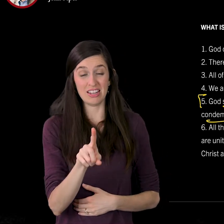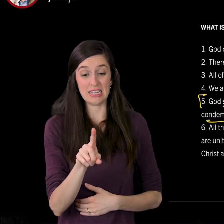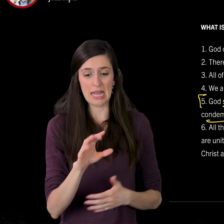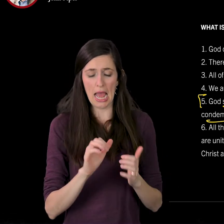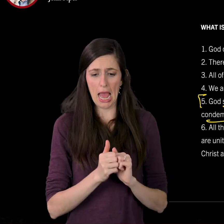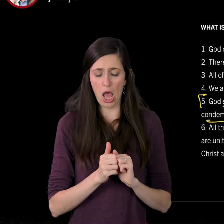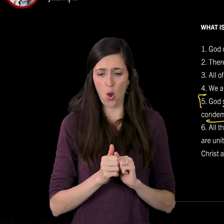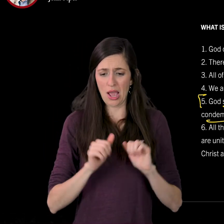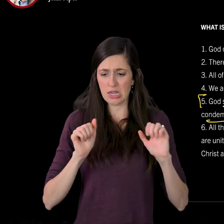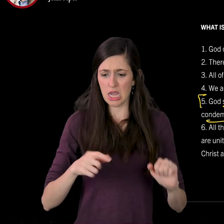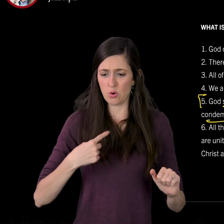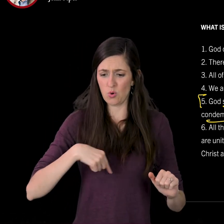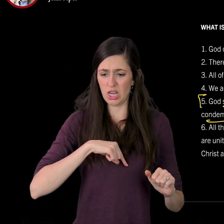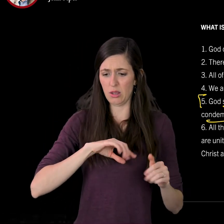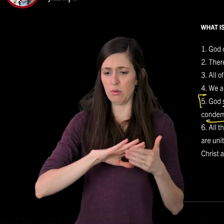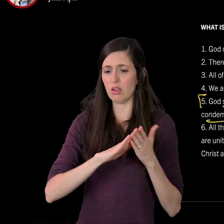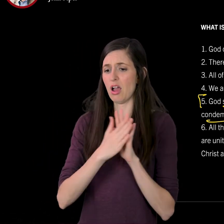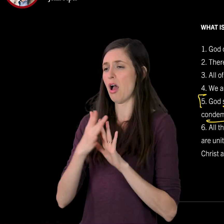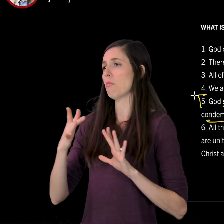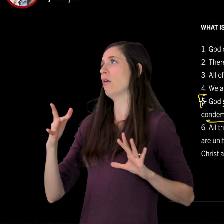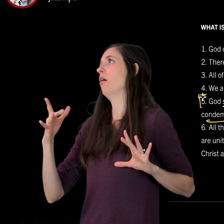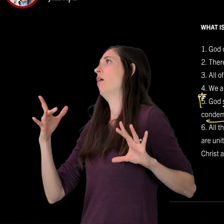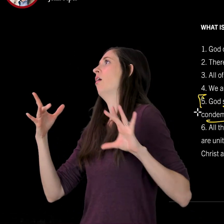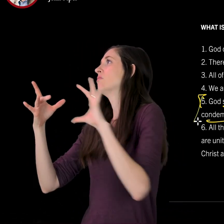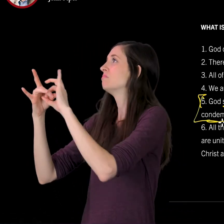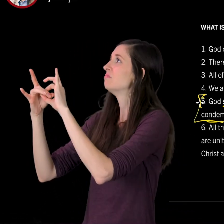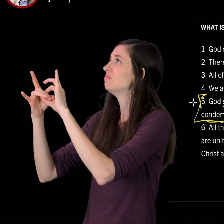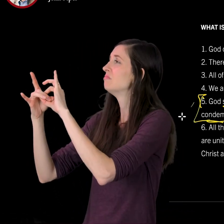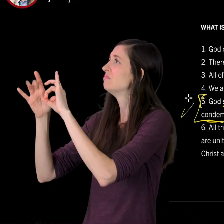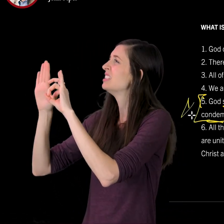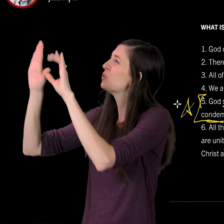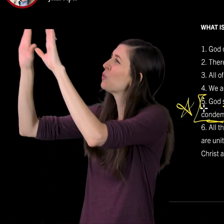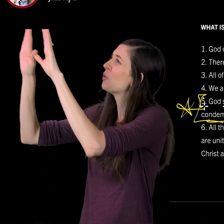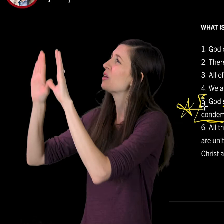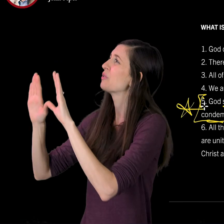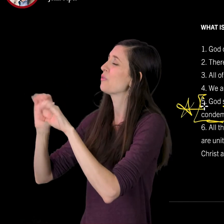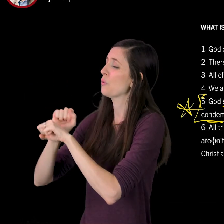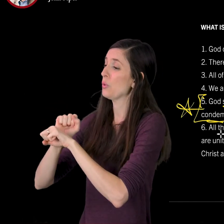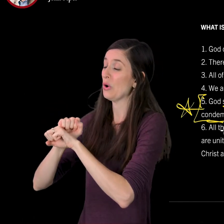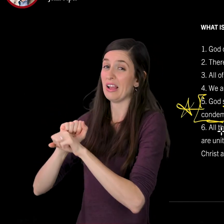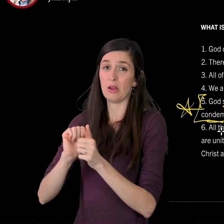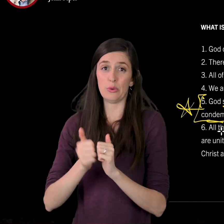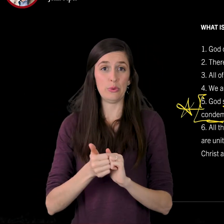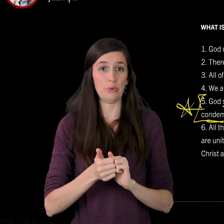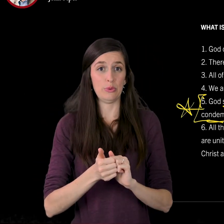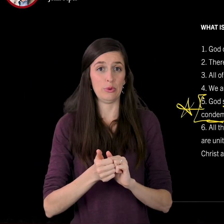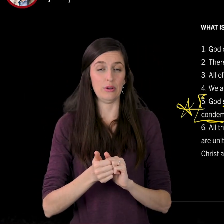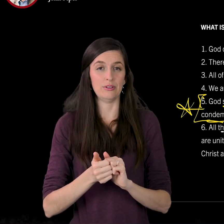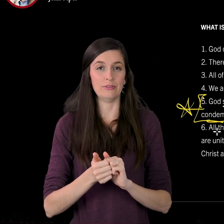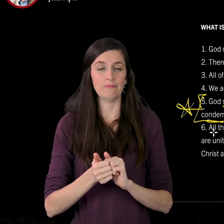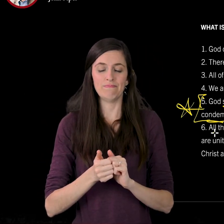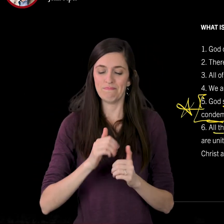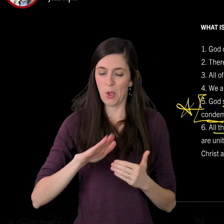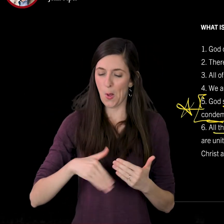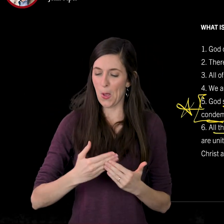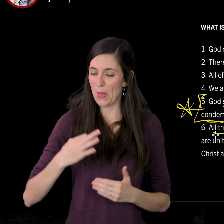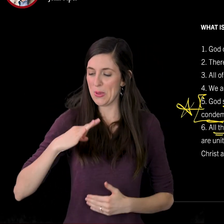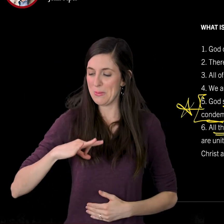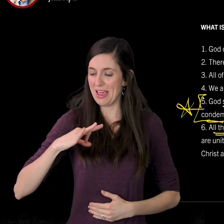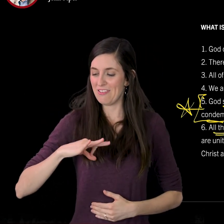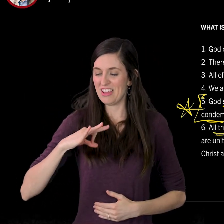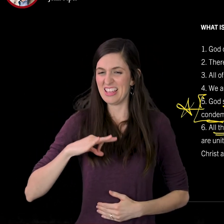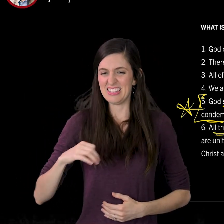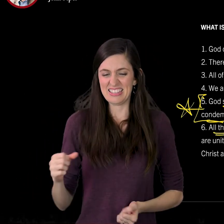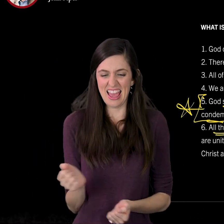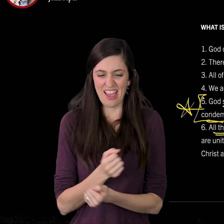how do we become part of that wonderful work of Jesus and the answer is all the